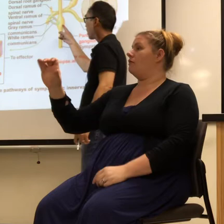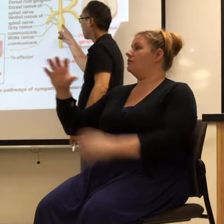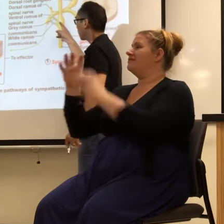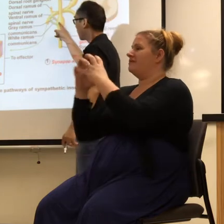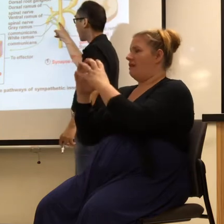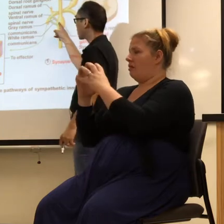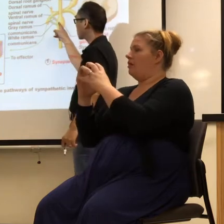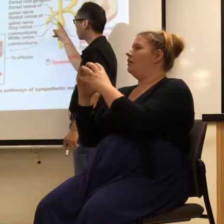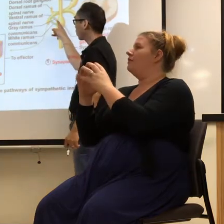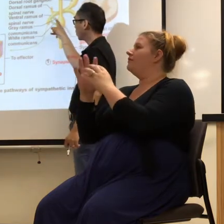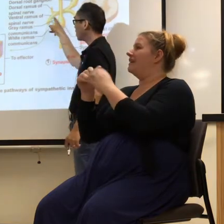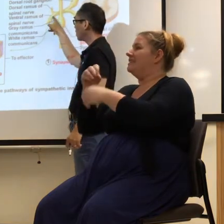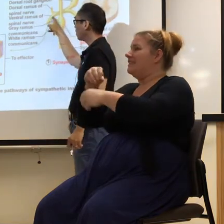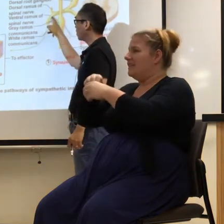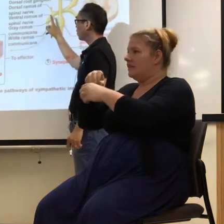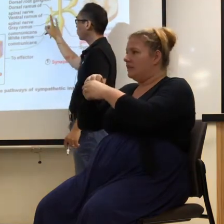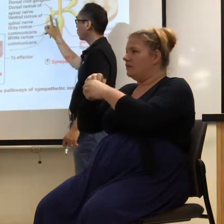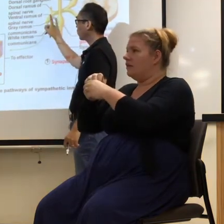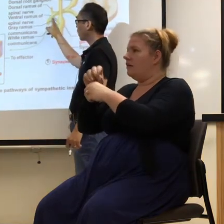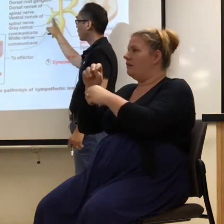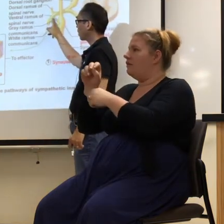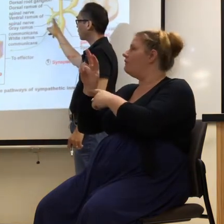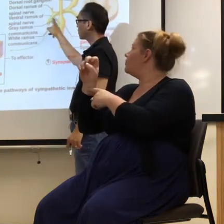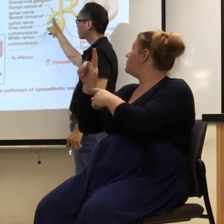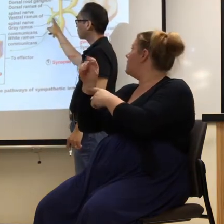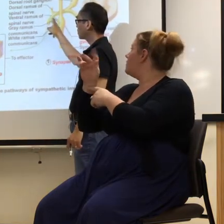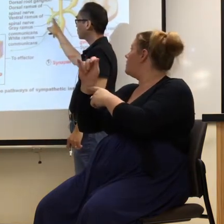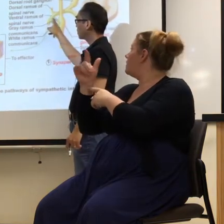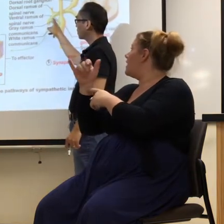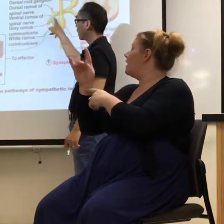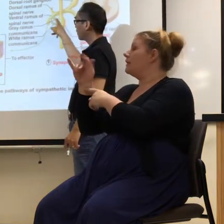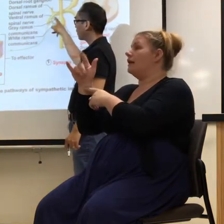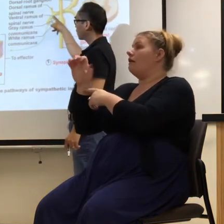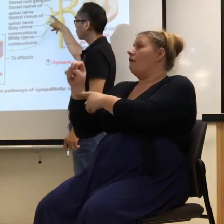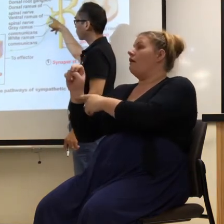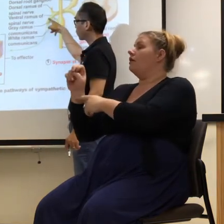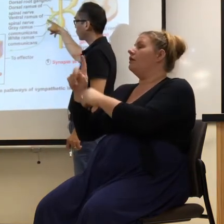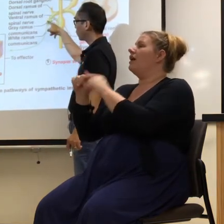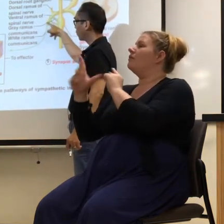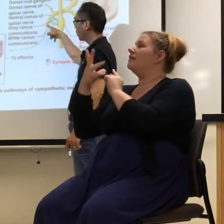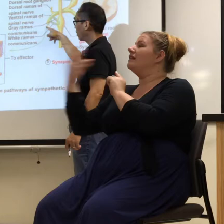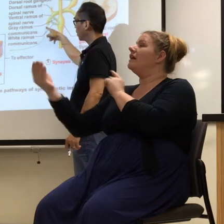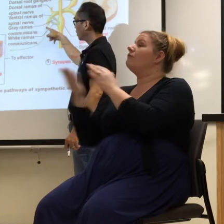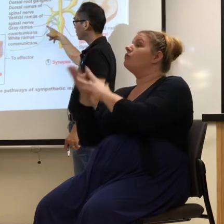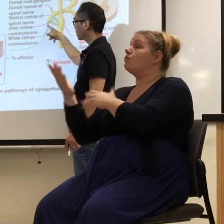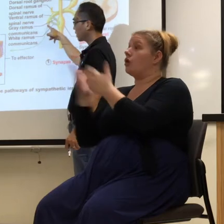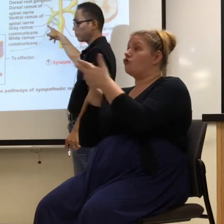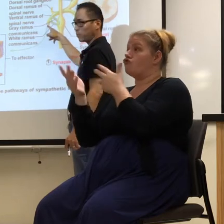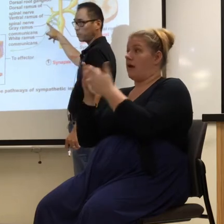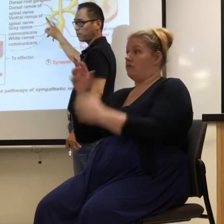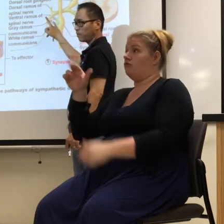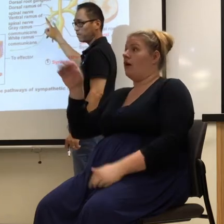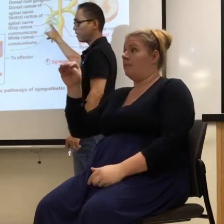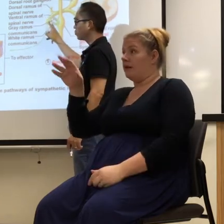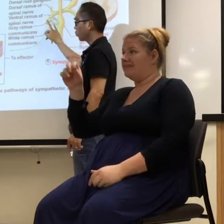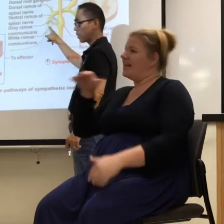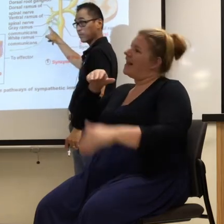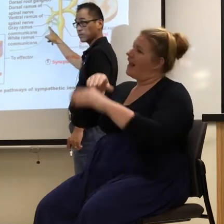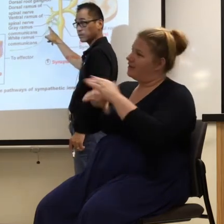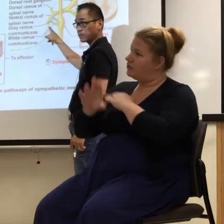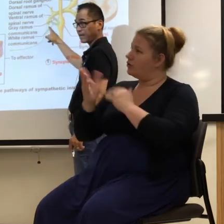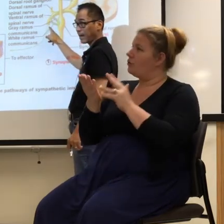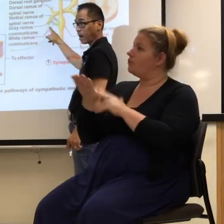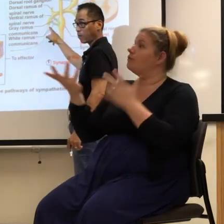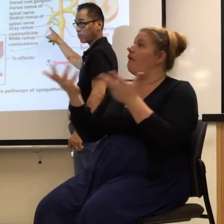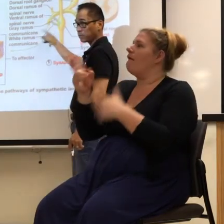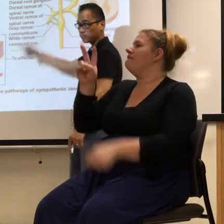paravertebral ganglion, but the axon will leave through the gray ramus and then enter through, in this example, the ventral